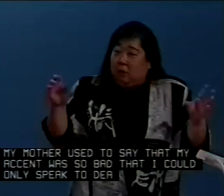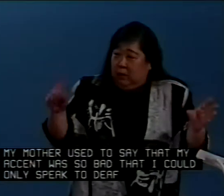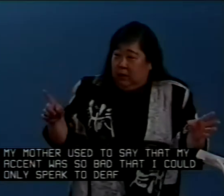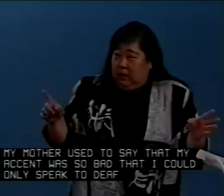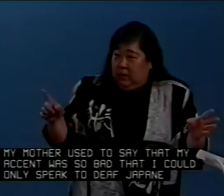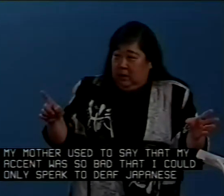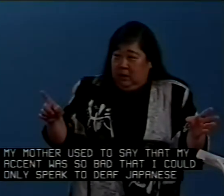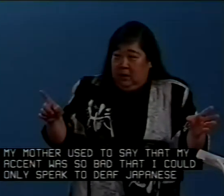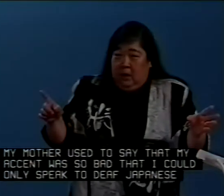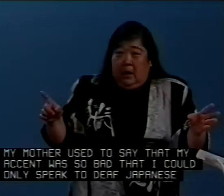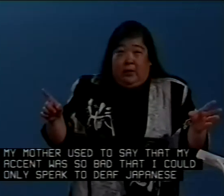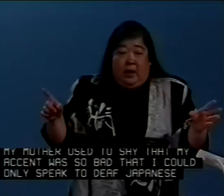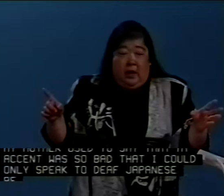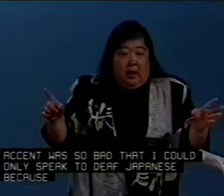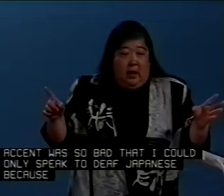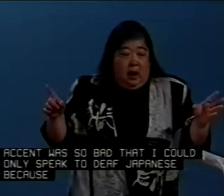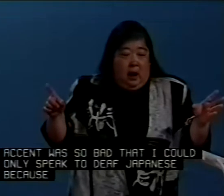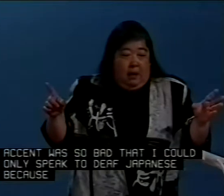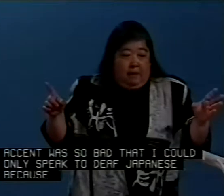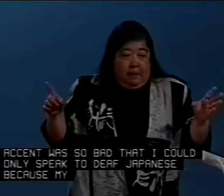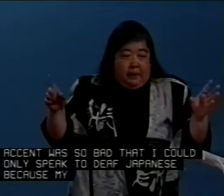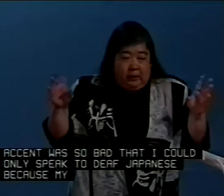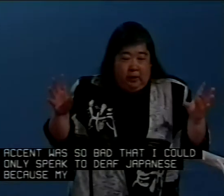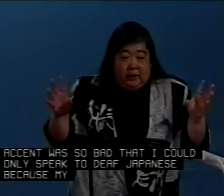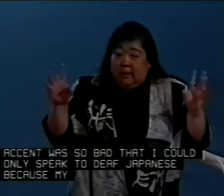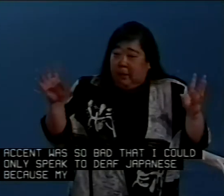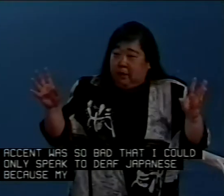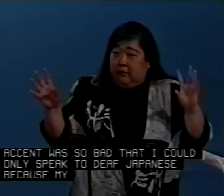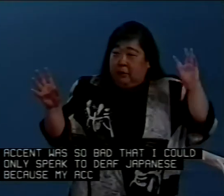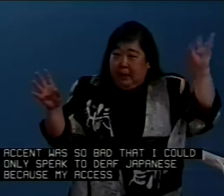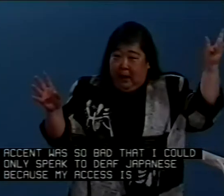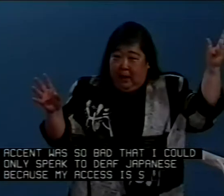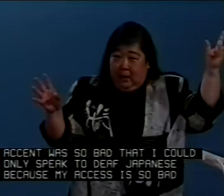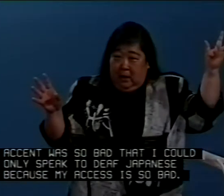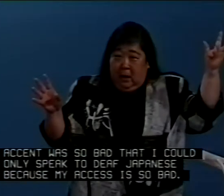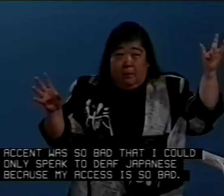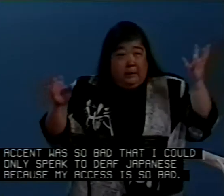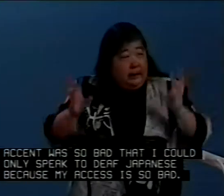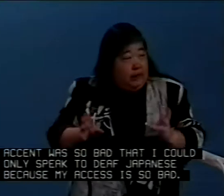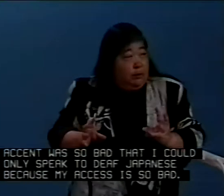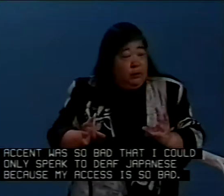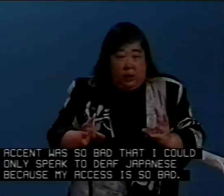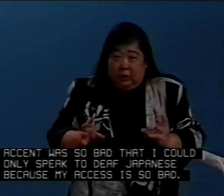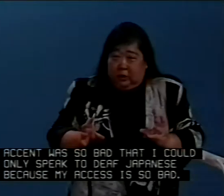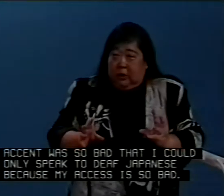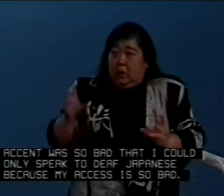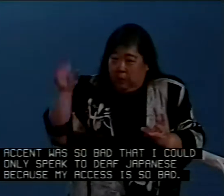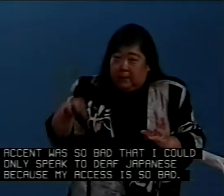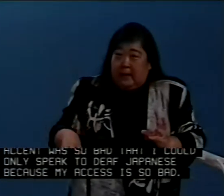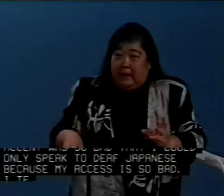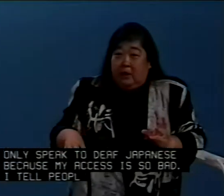Accord. The materials and the parts are from Japan, but the labor and production was made in the